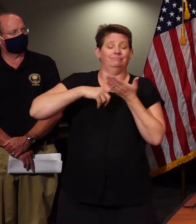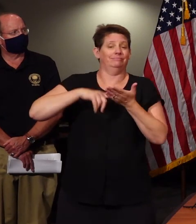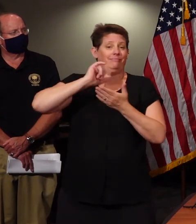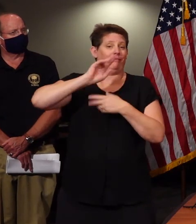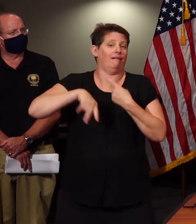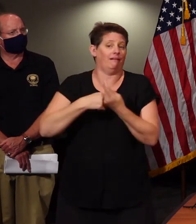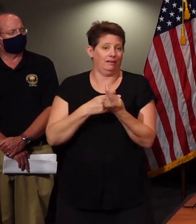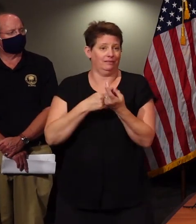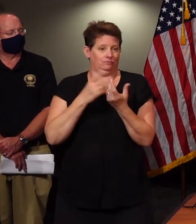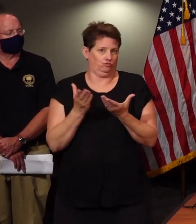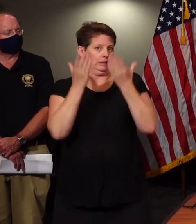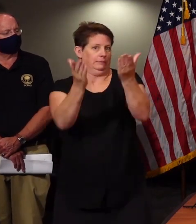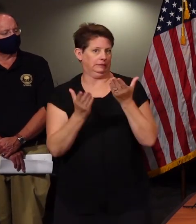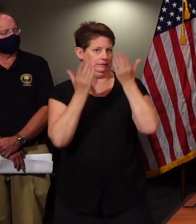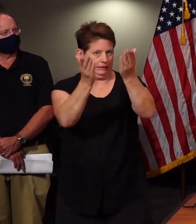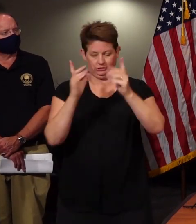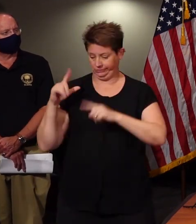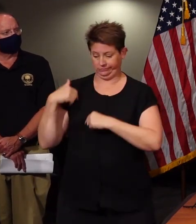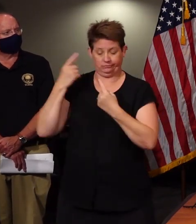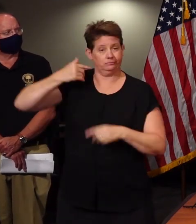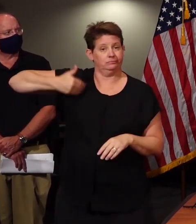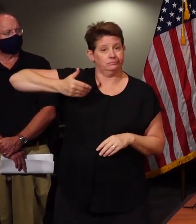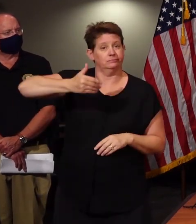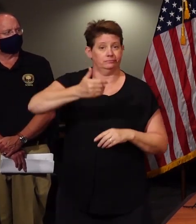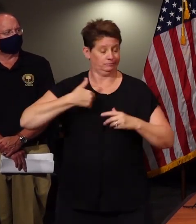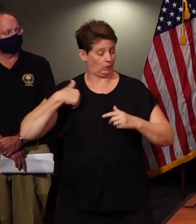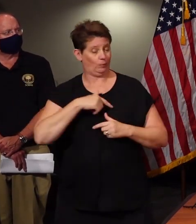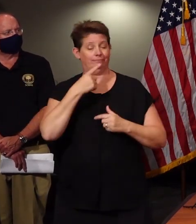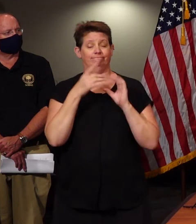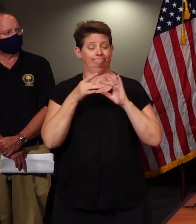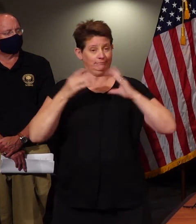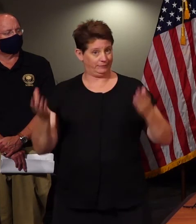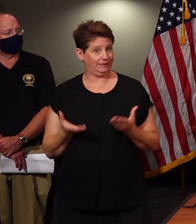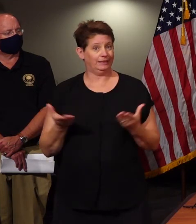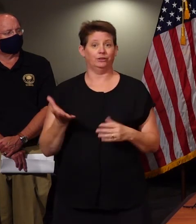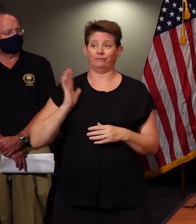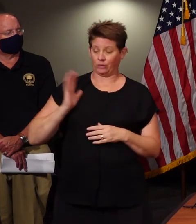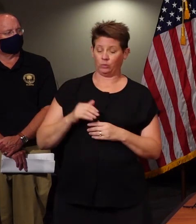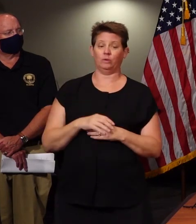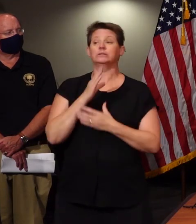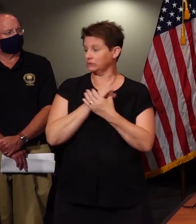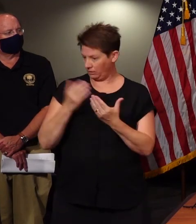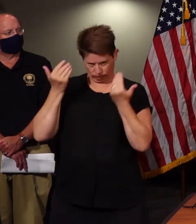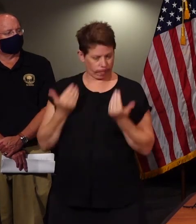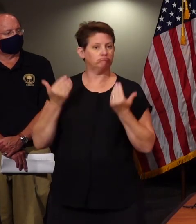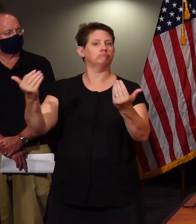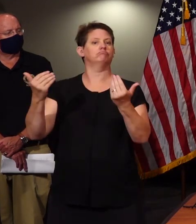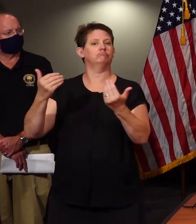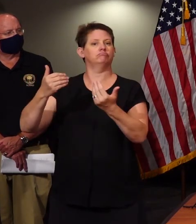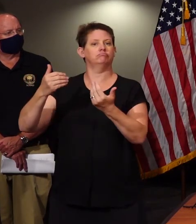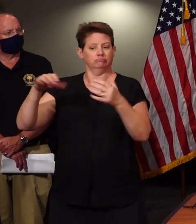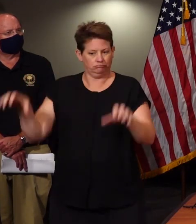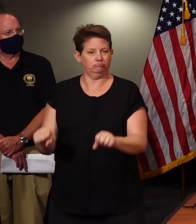and this kind of recommendation multiple times from this very place. Some have taken action, others took